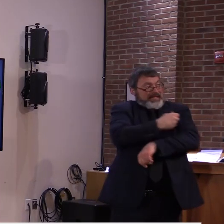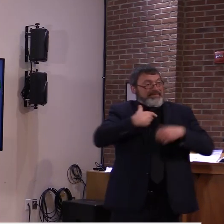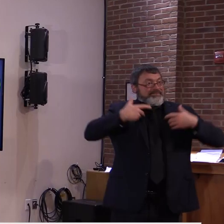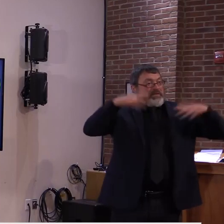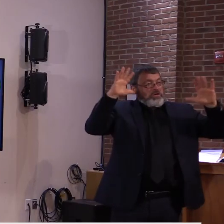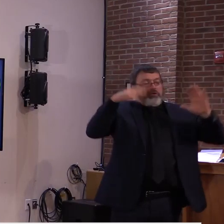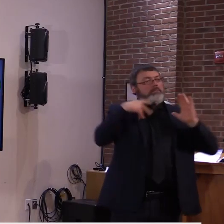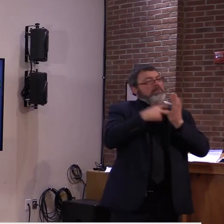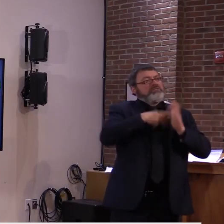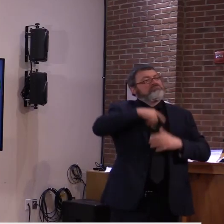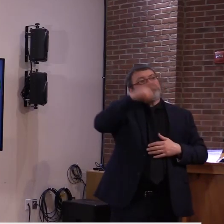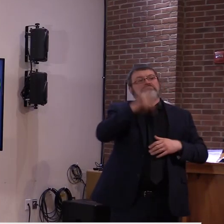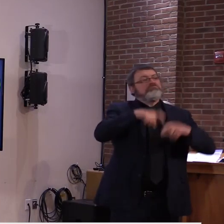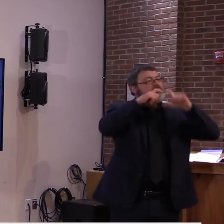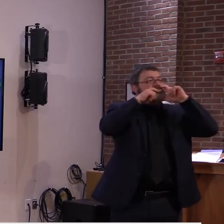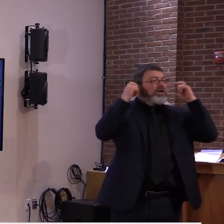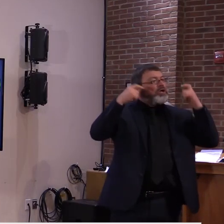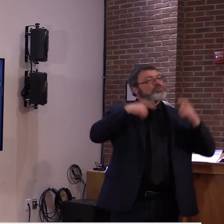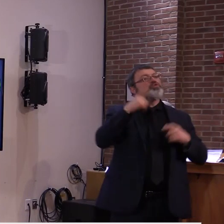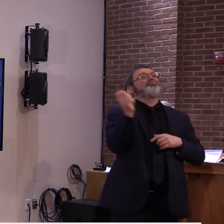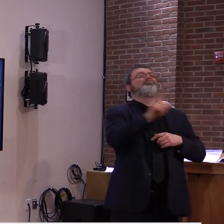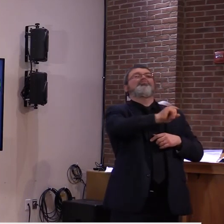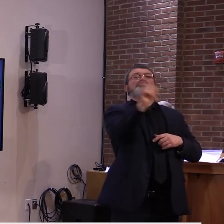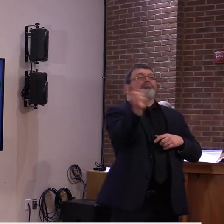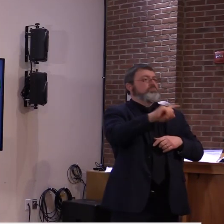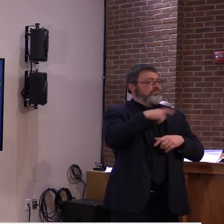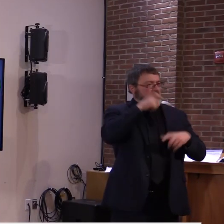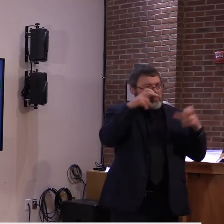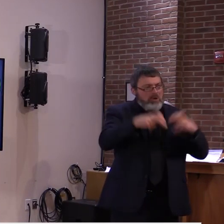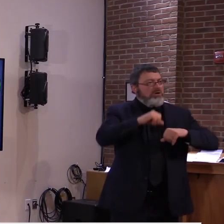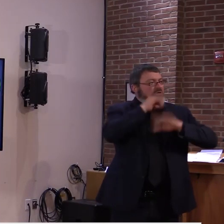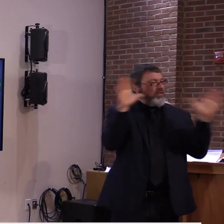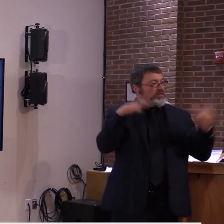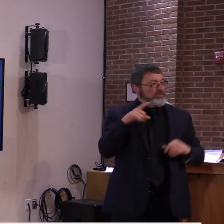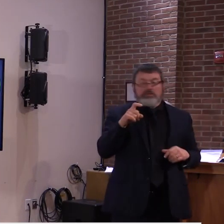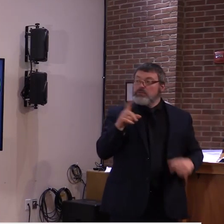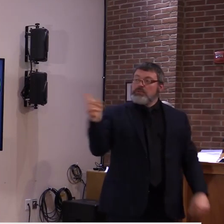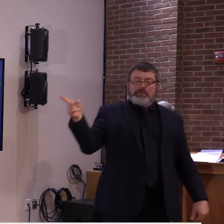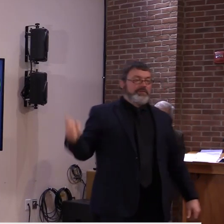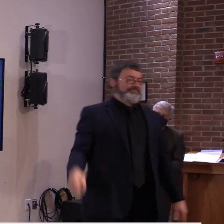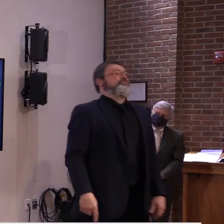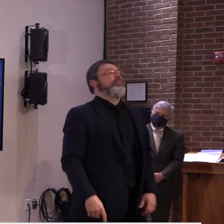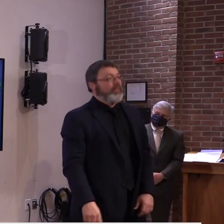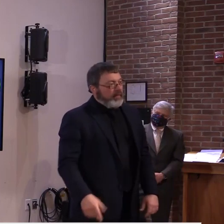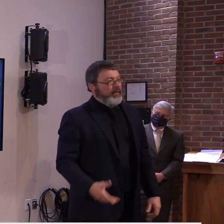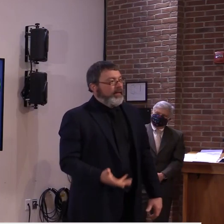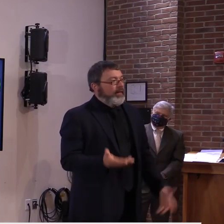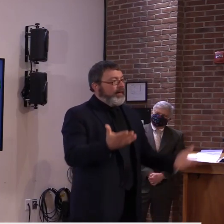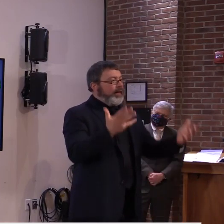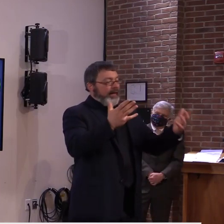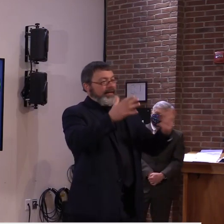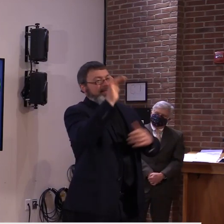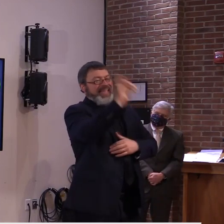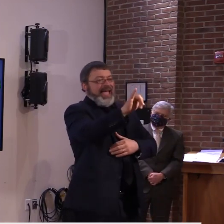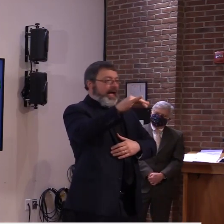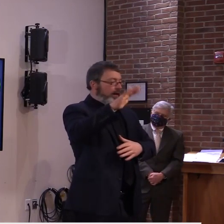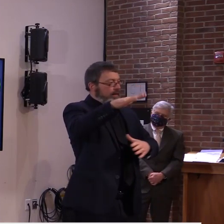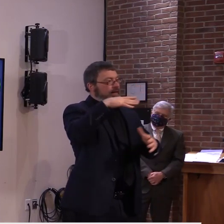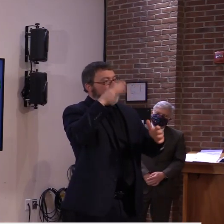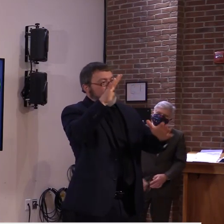of vaccination. Once you get vaccinated, can that individual's life return to normal?